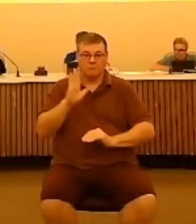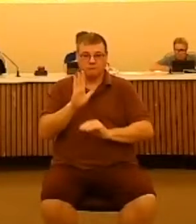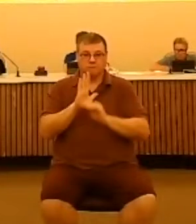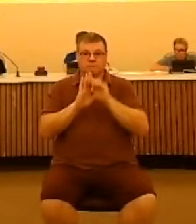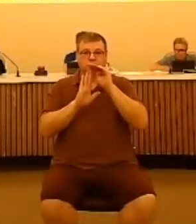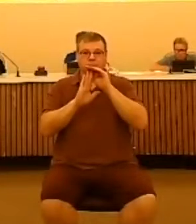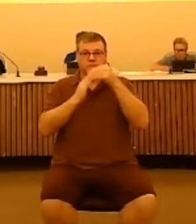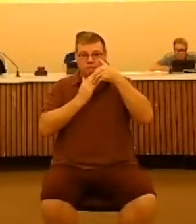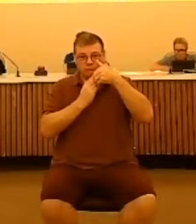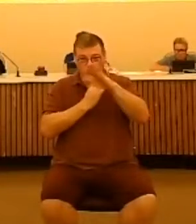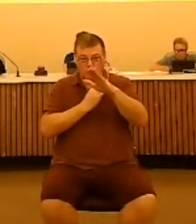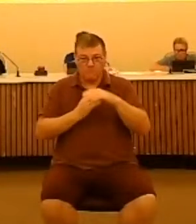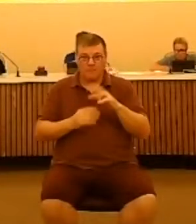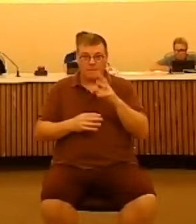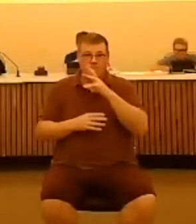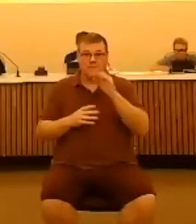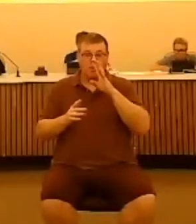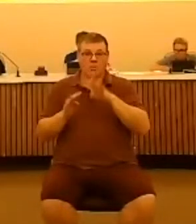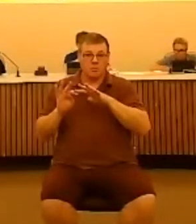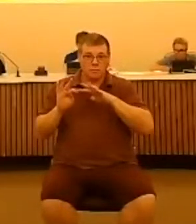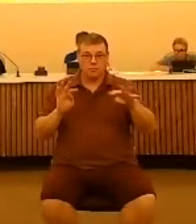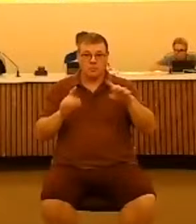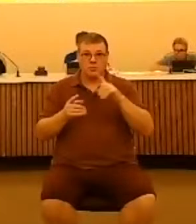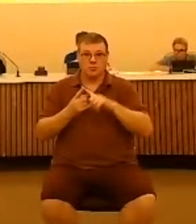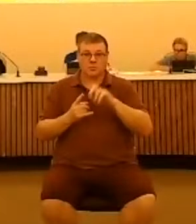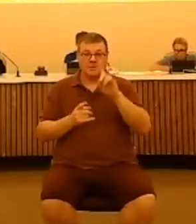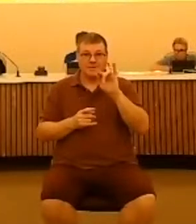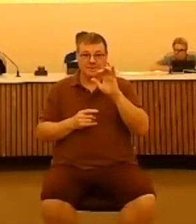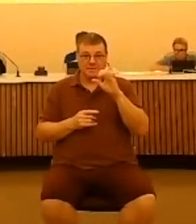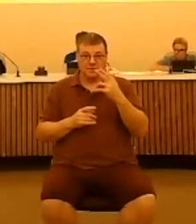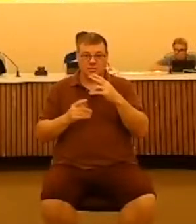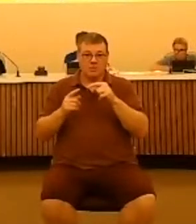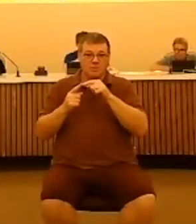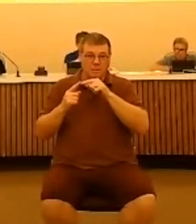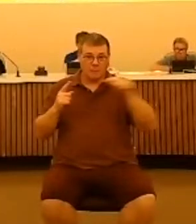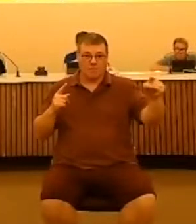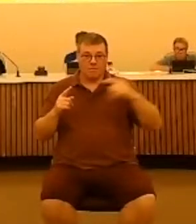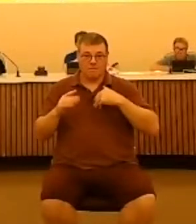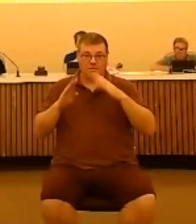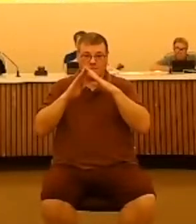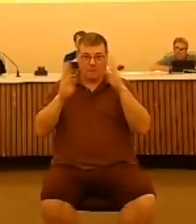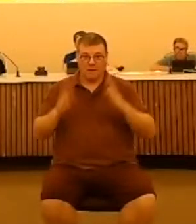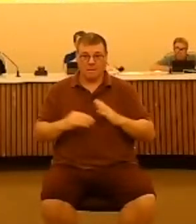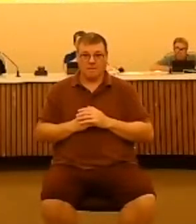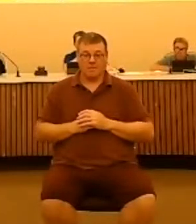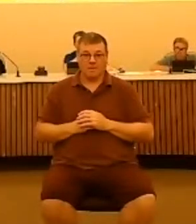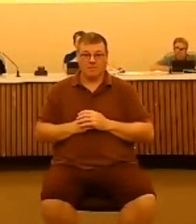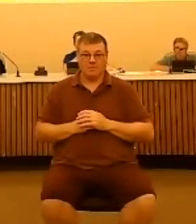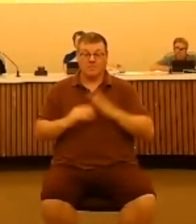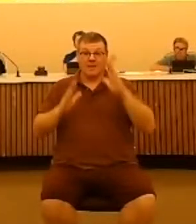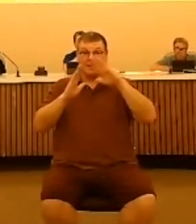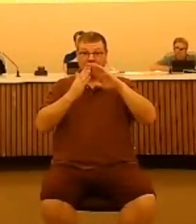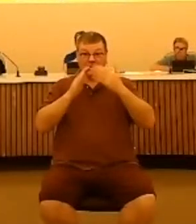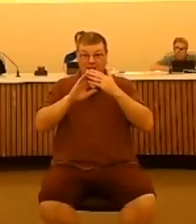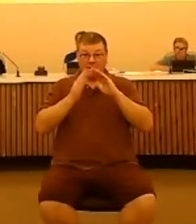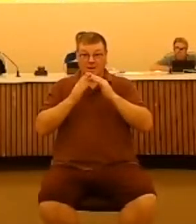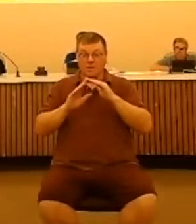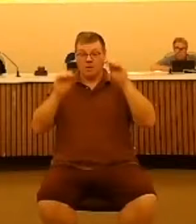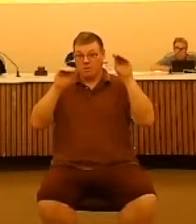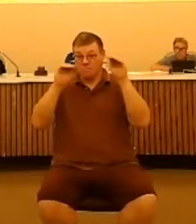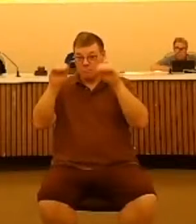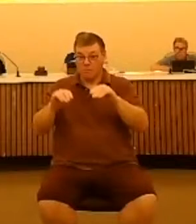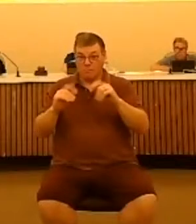too high. And it would drain into a drainage ditch that runs alongside my house. The town put in a great